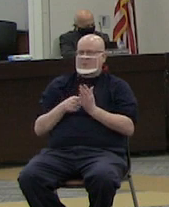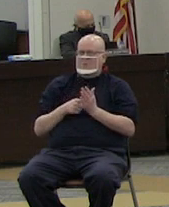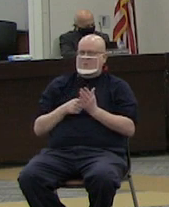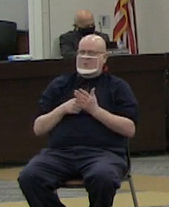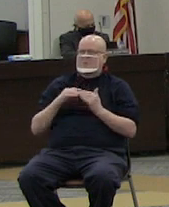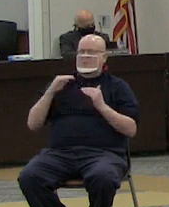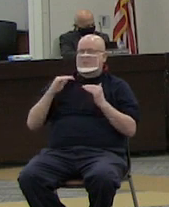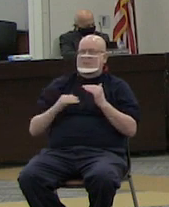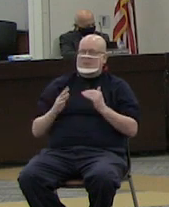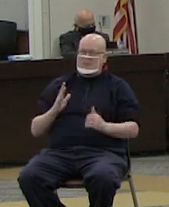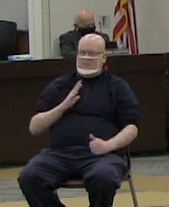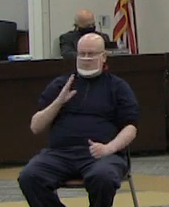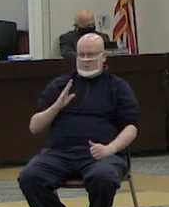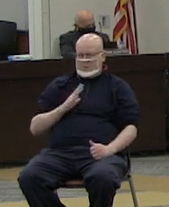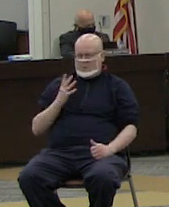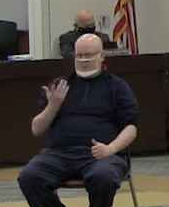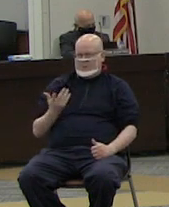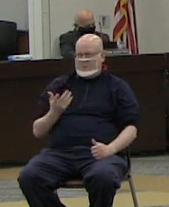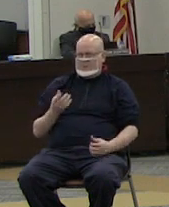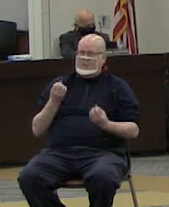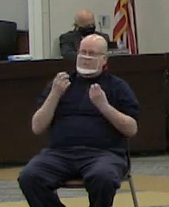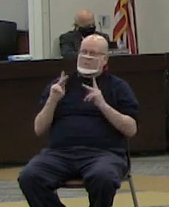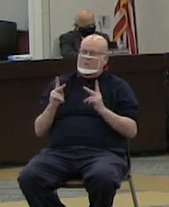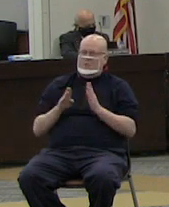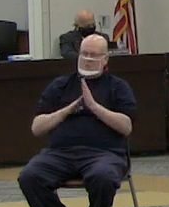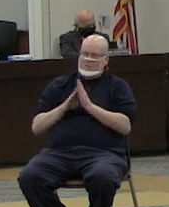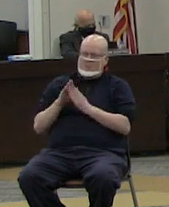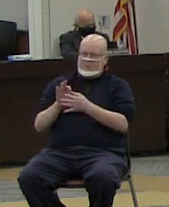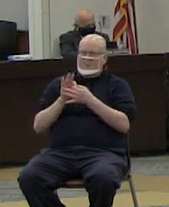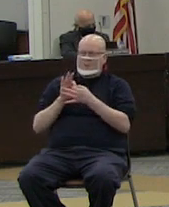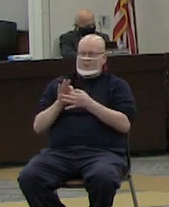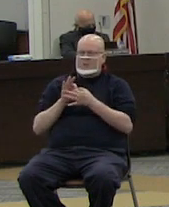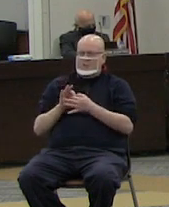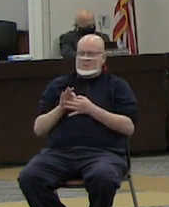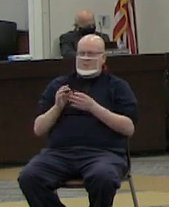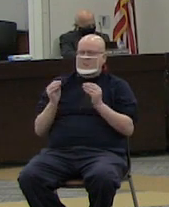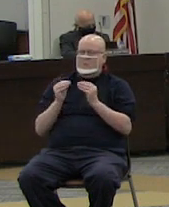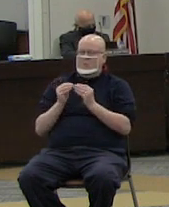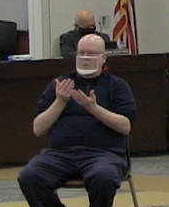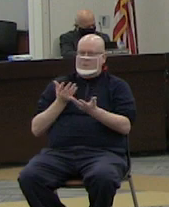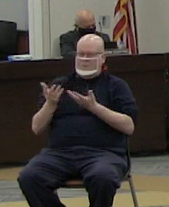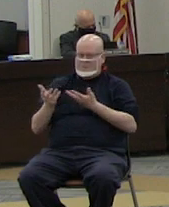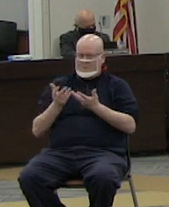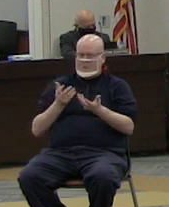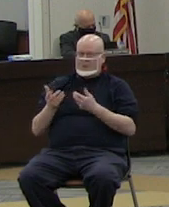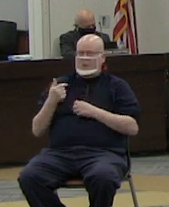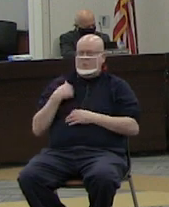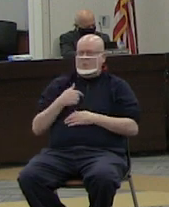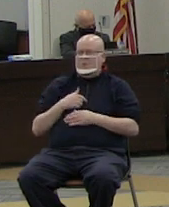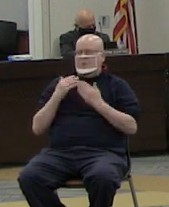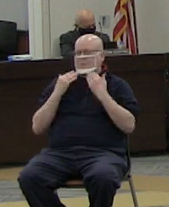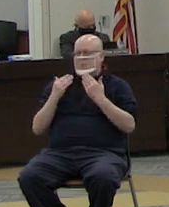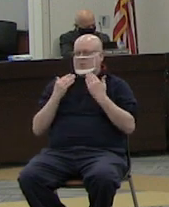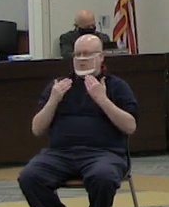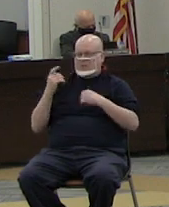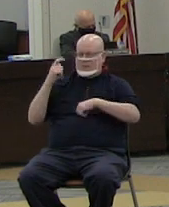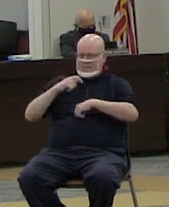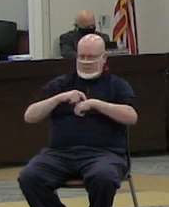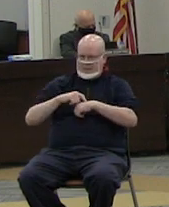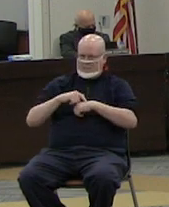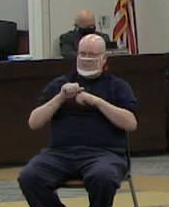but an opportunity to build relationships and continue the dialogue. So we greatly appreciate the time of everybody to continue to do